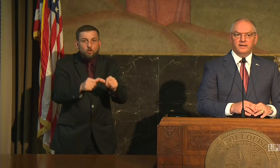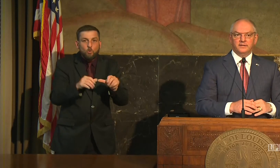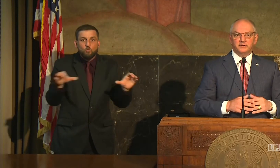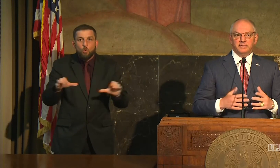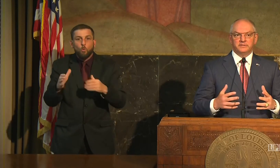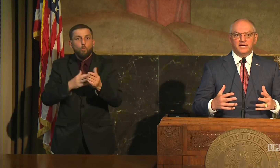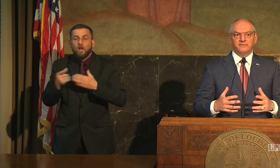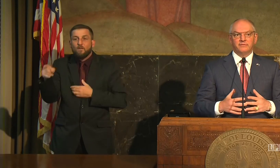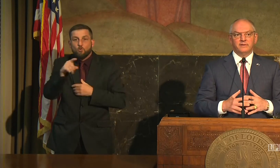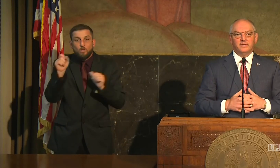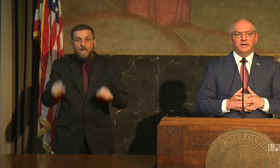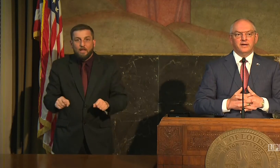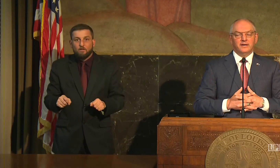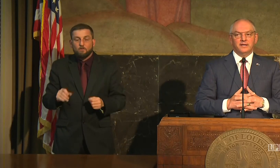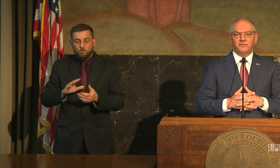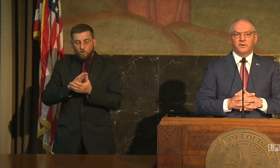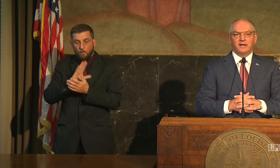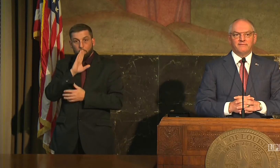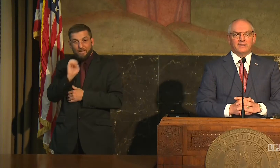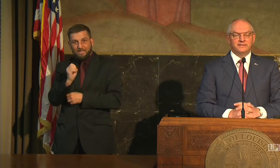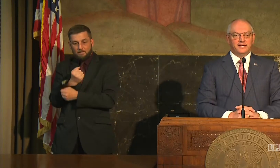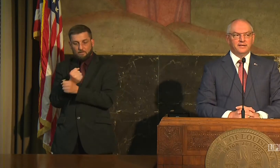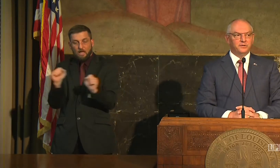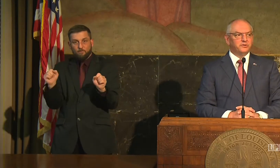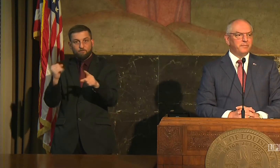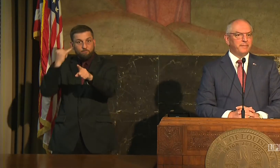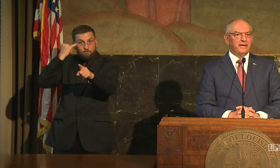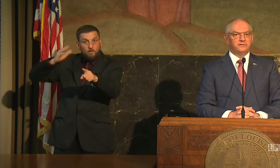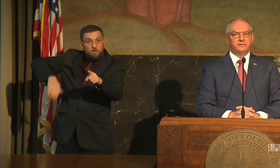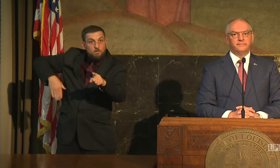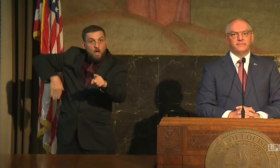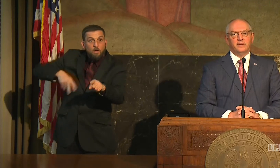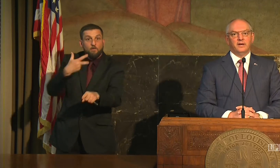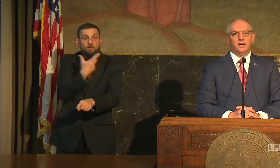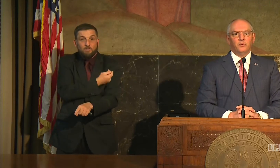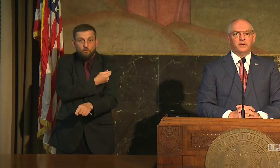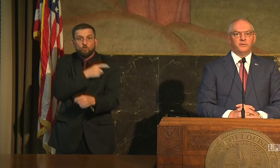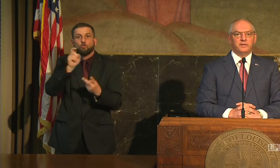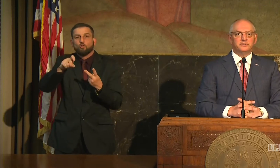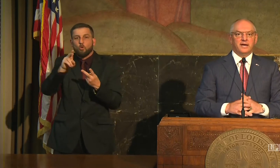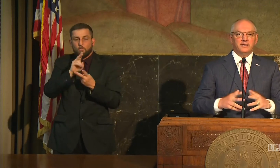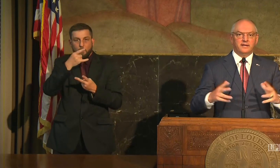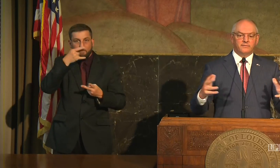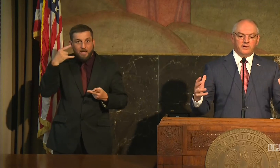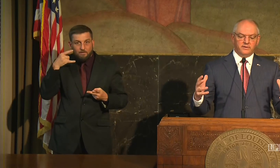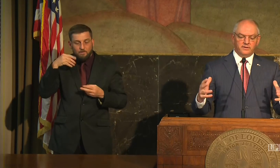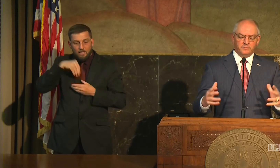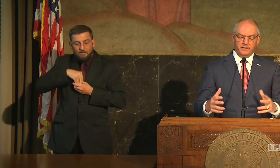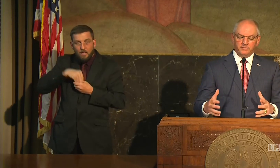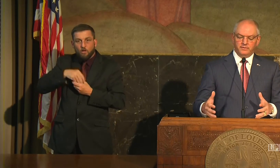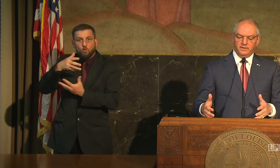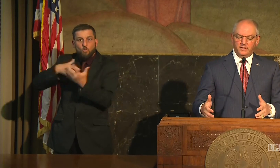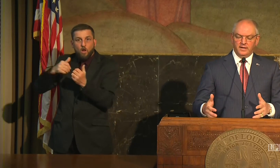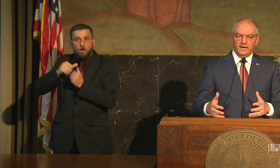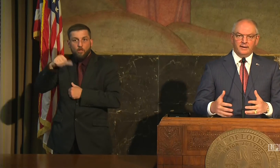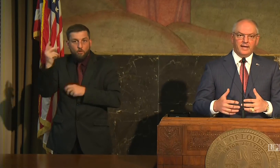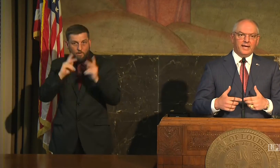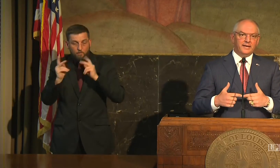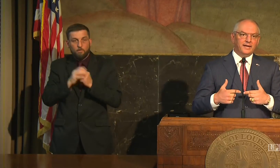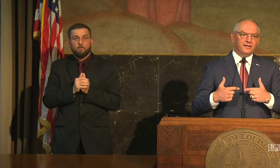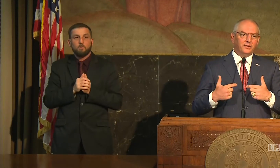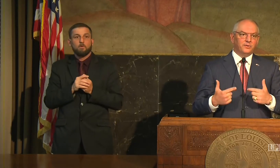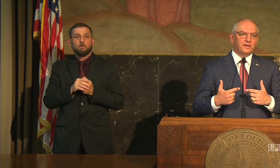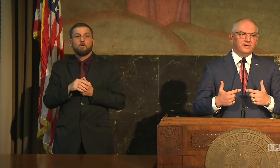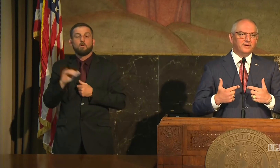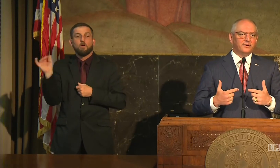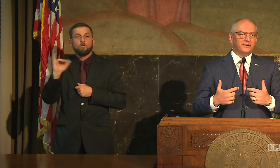can to be safe. If you're not vaccinated, you should be masked when you're inside and around other people.